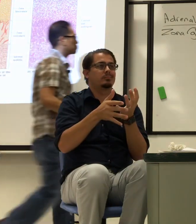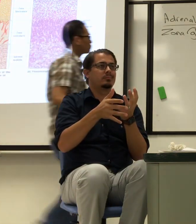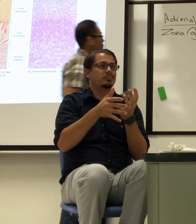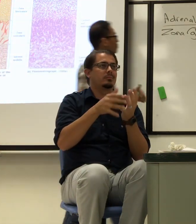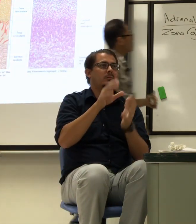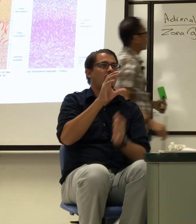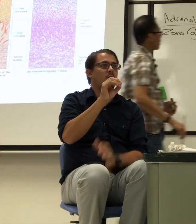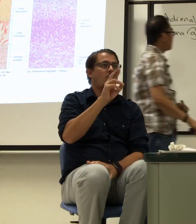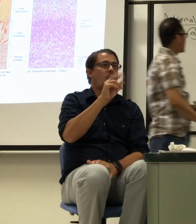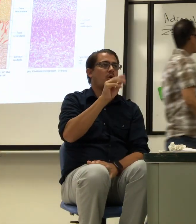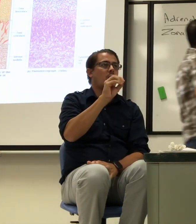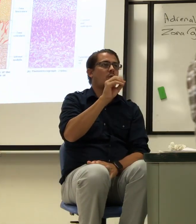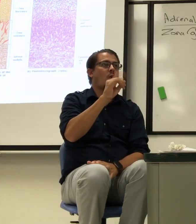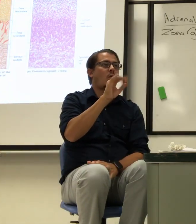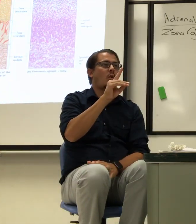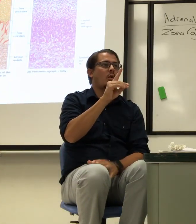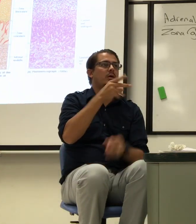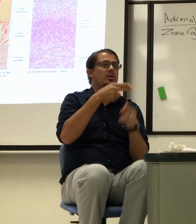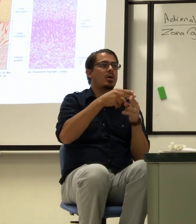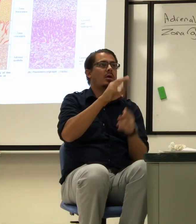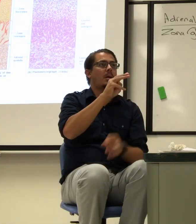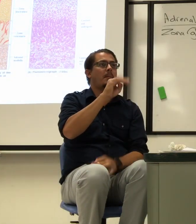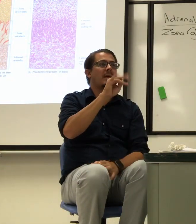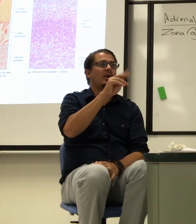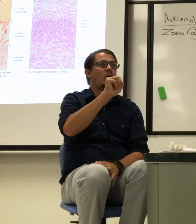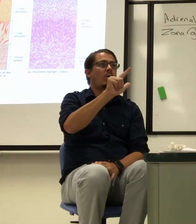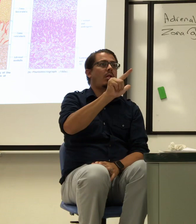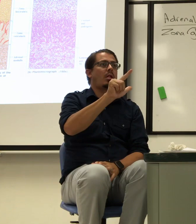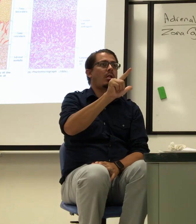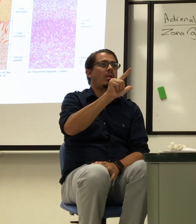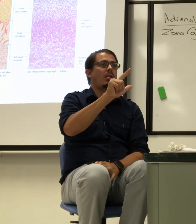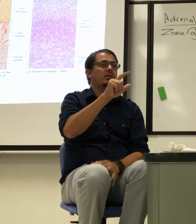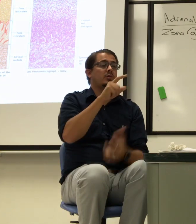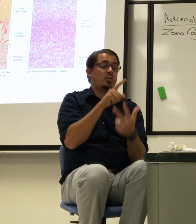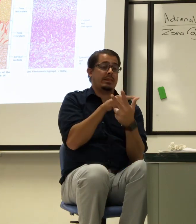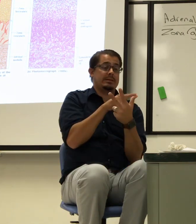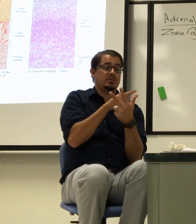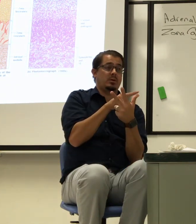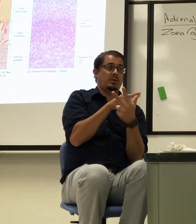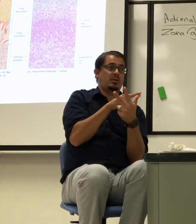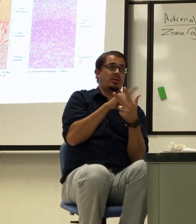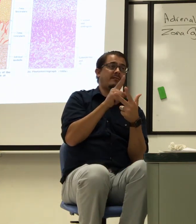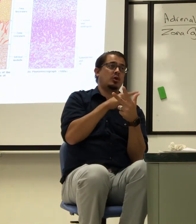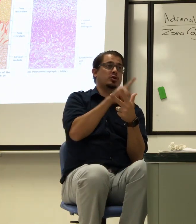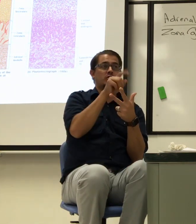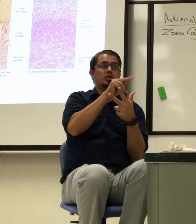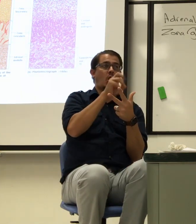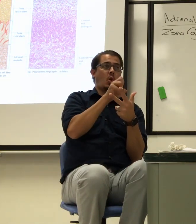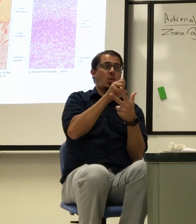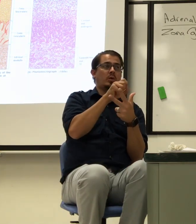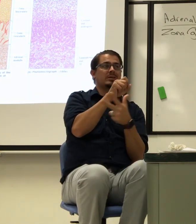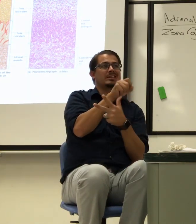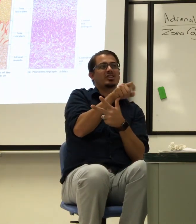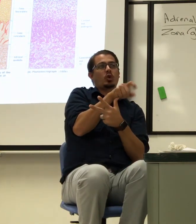called mineral corticoids. So zona glomerulosa will secrete